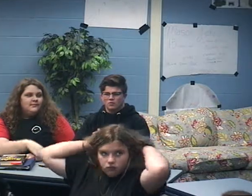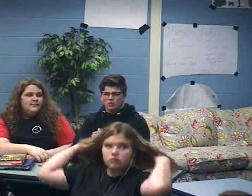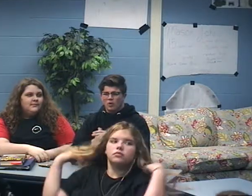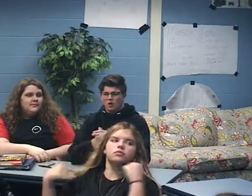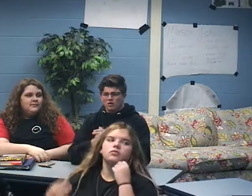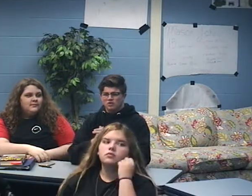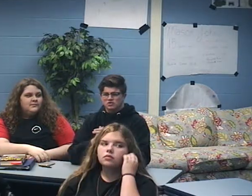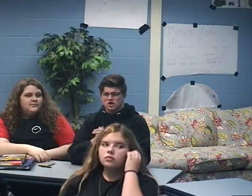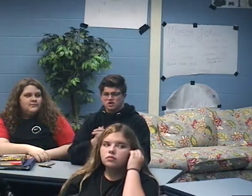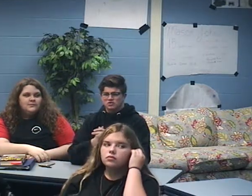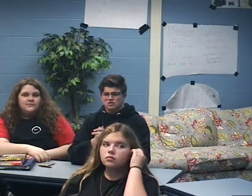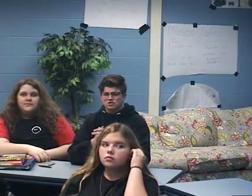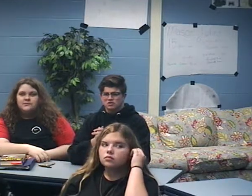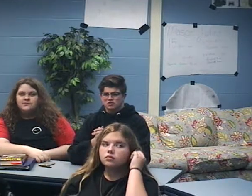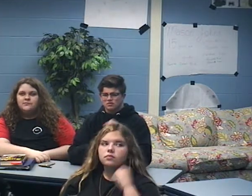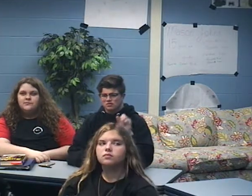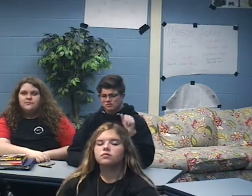Do I want to go to college?